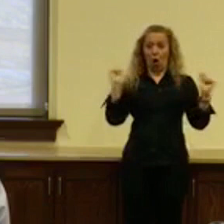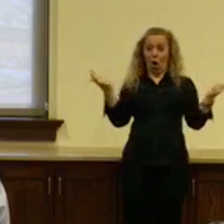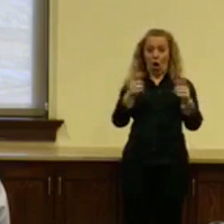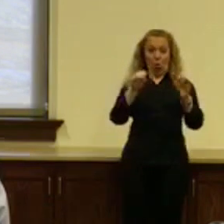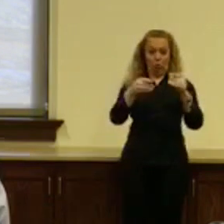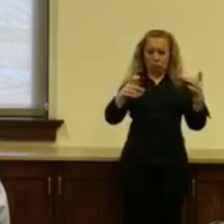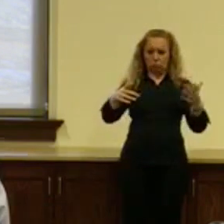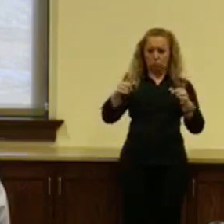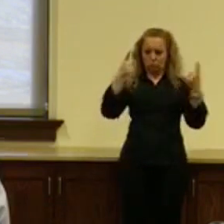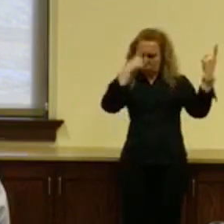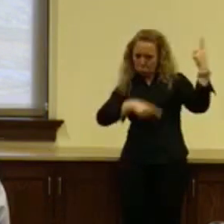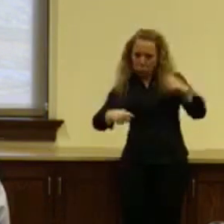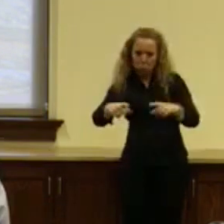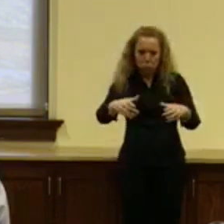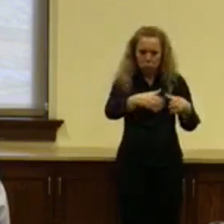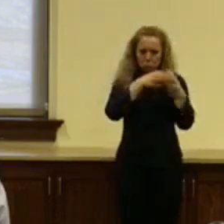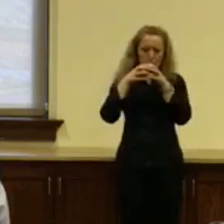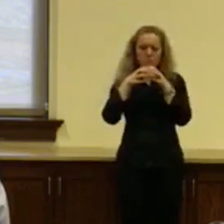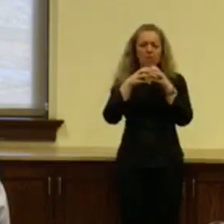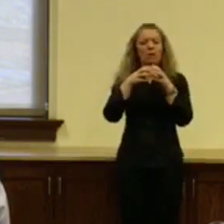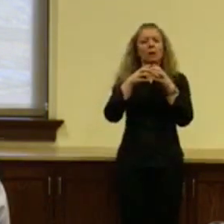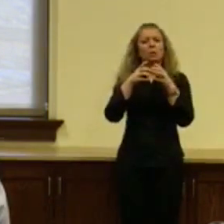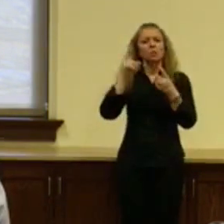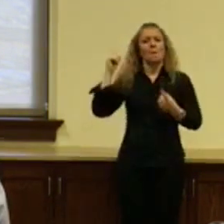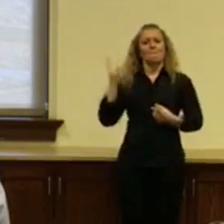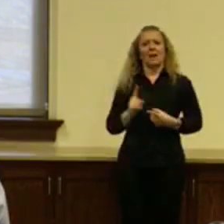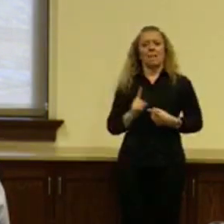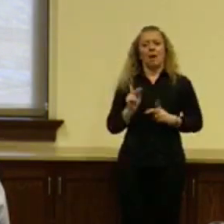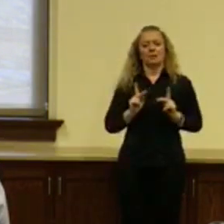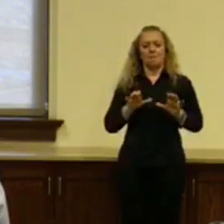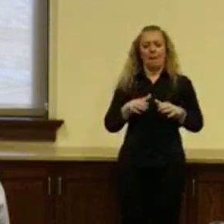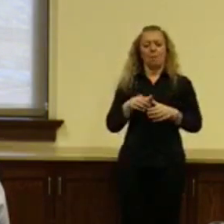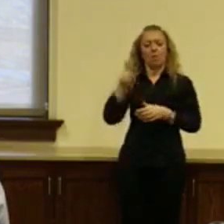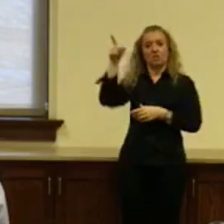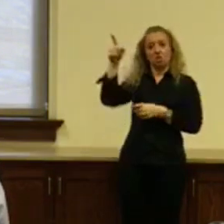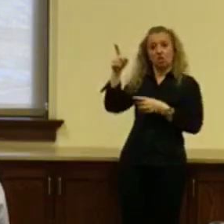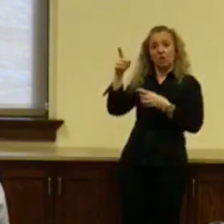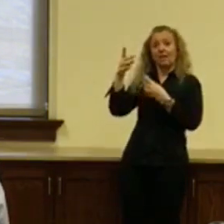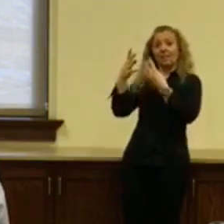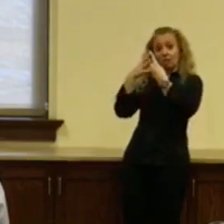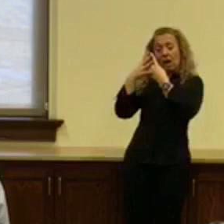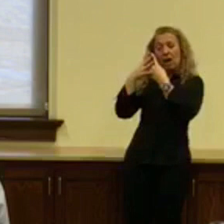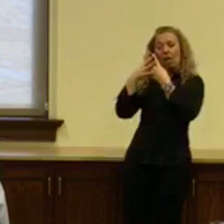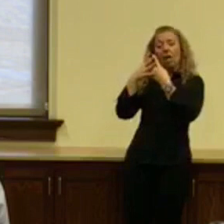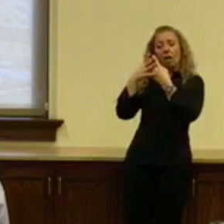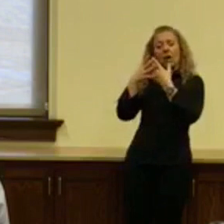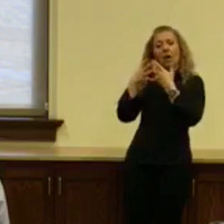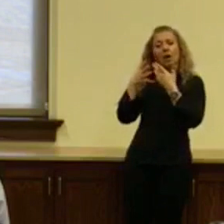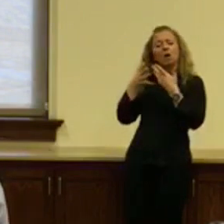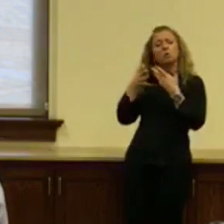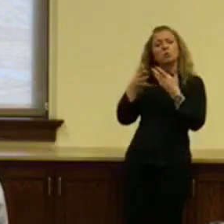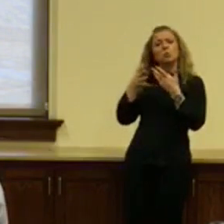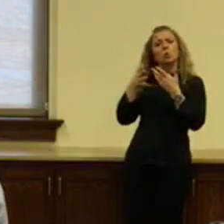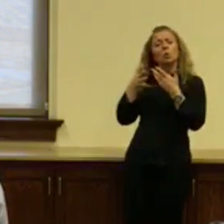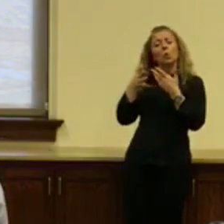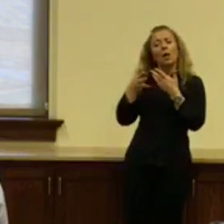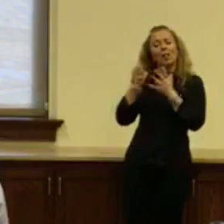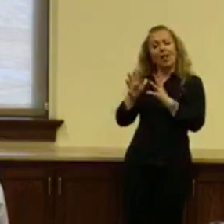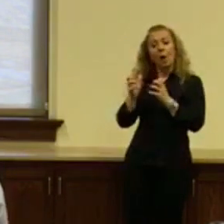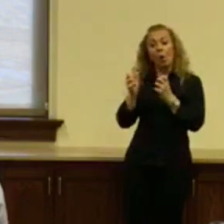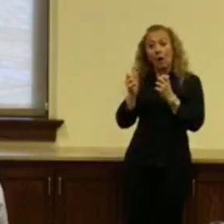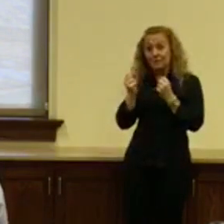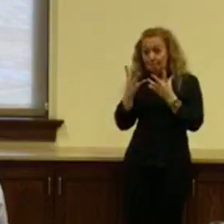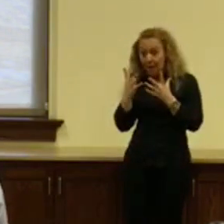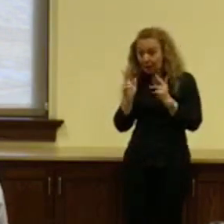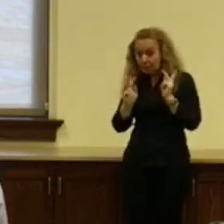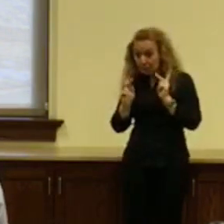to minimize the amount of population in the jail and release as many inmates as we safely can back into